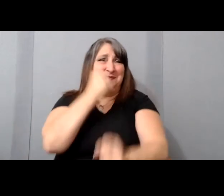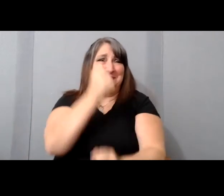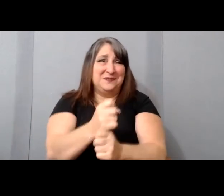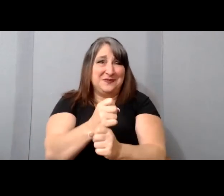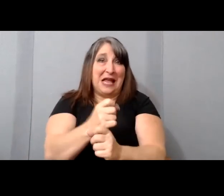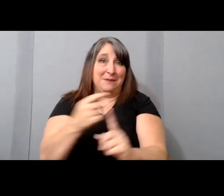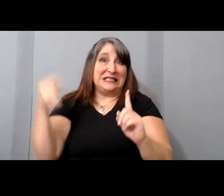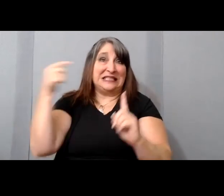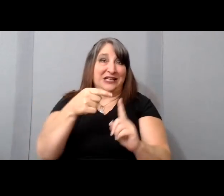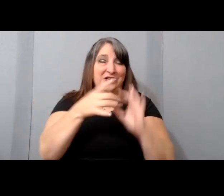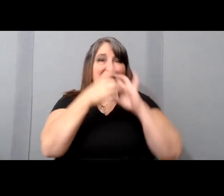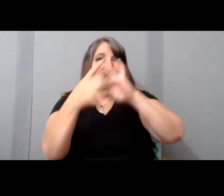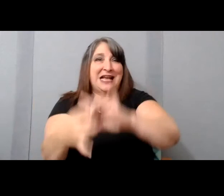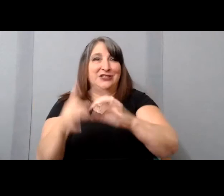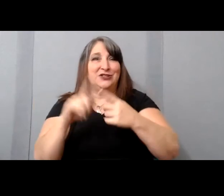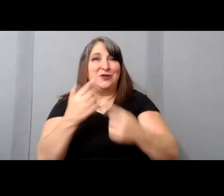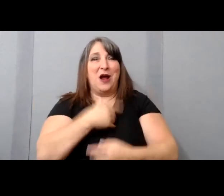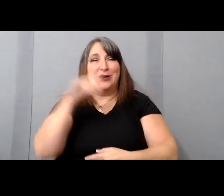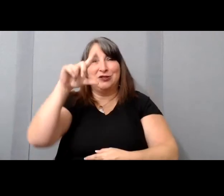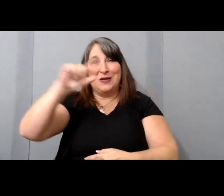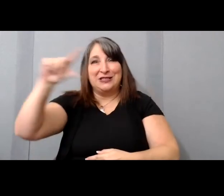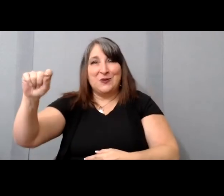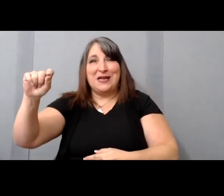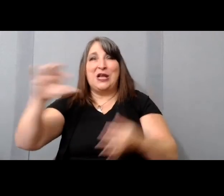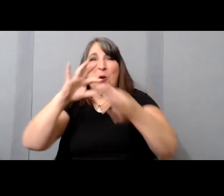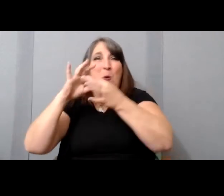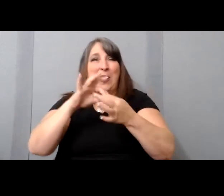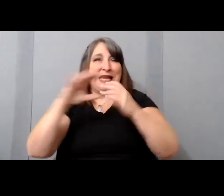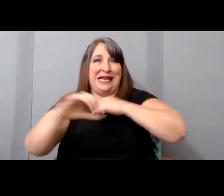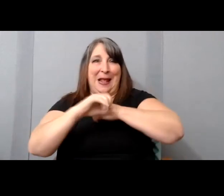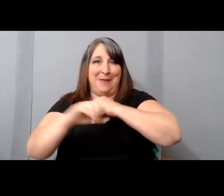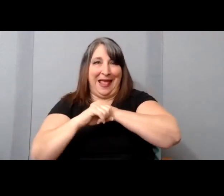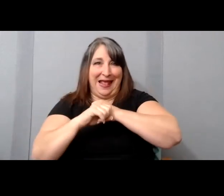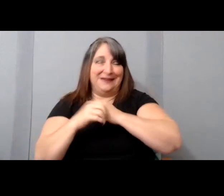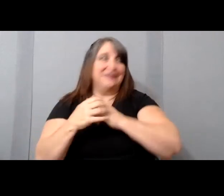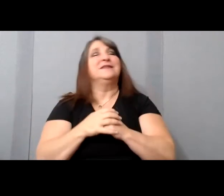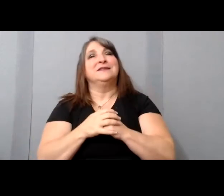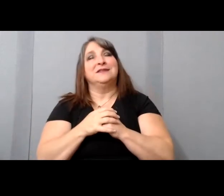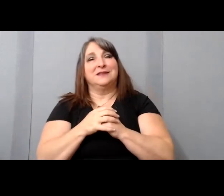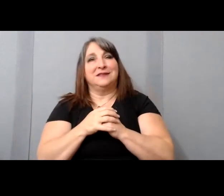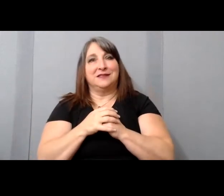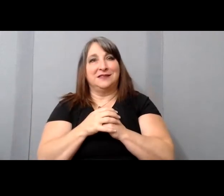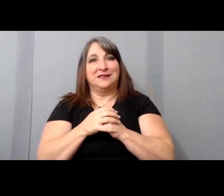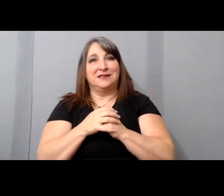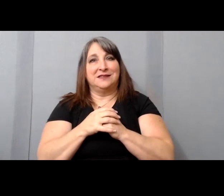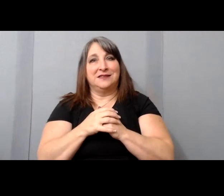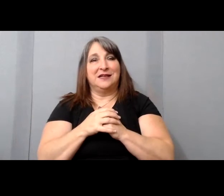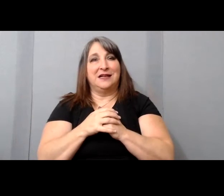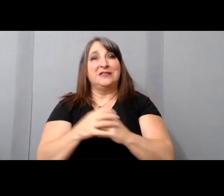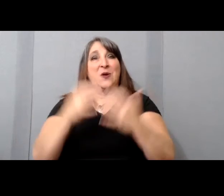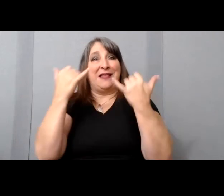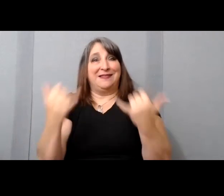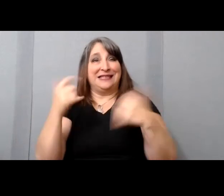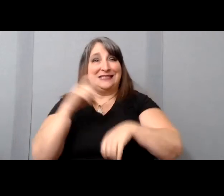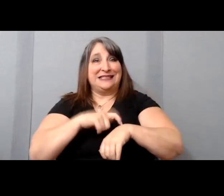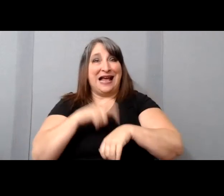particular in connection with our 2020 coordinated campaign. And so at this particular time, after